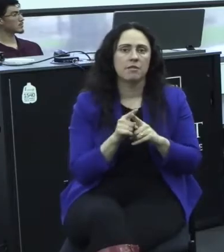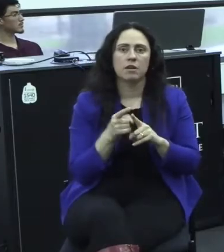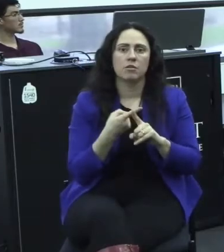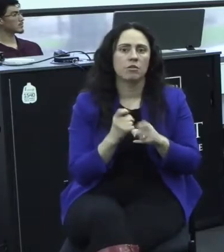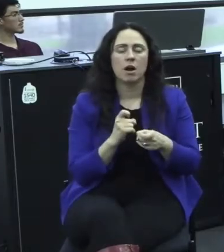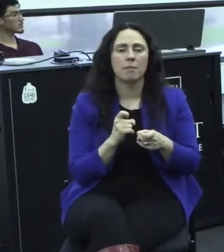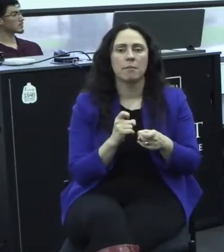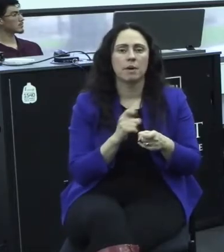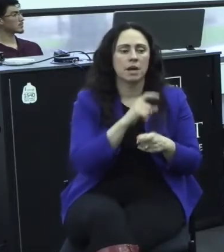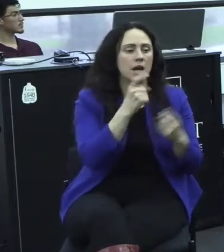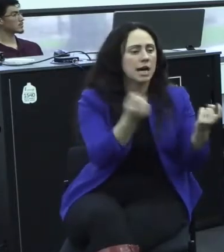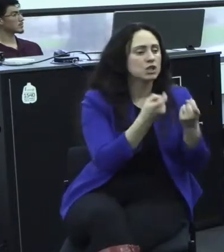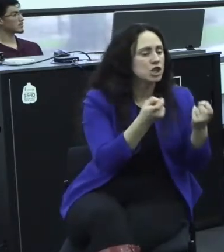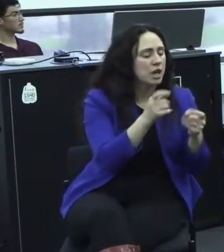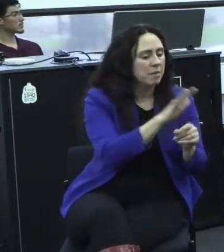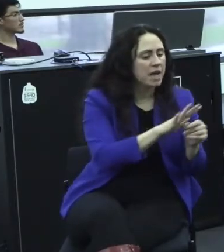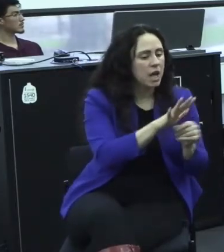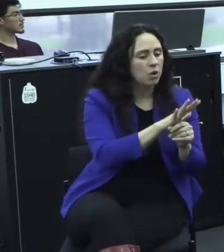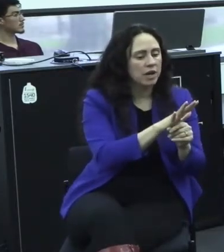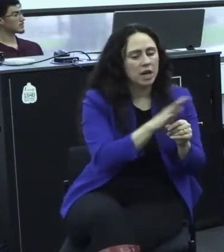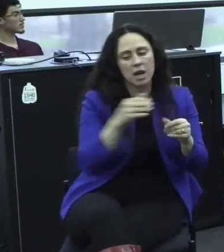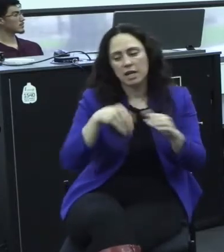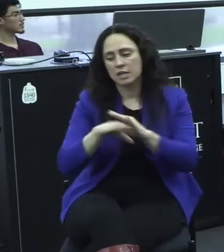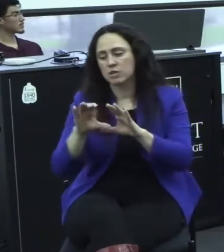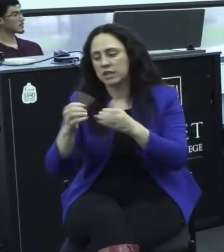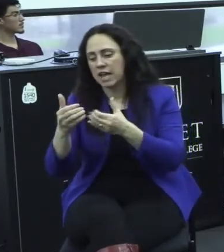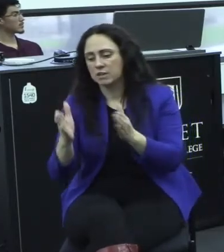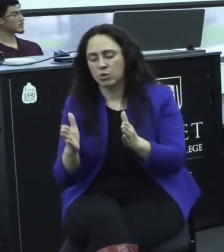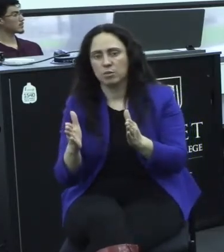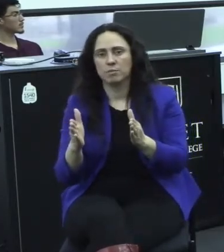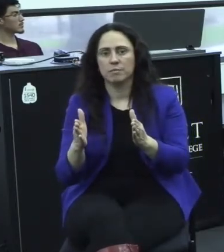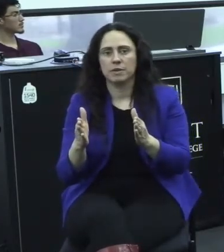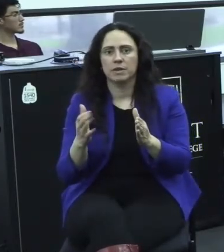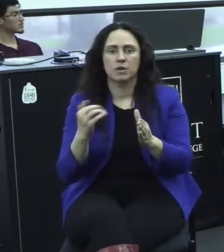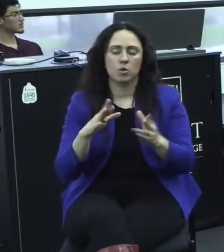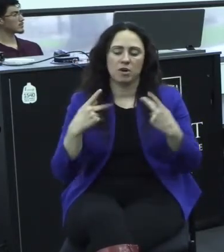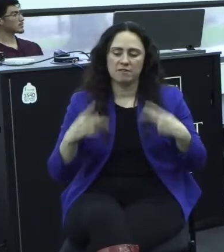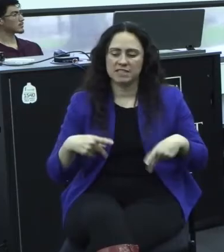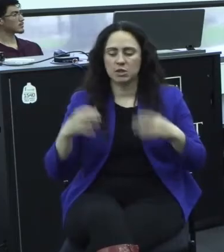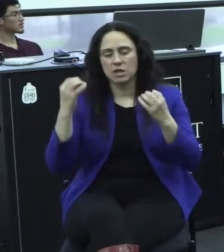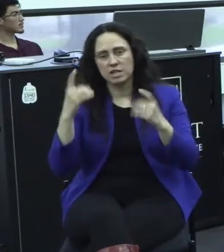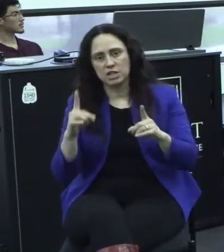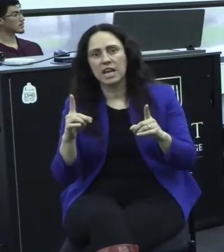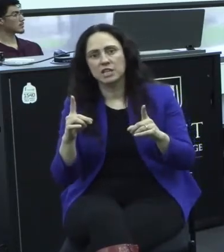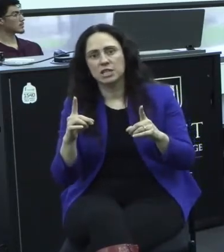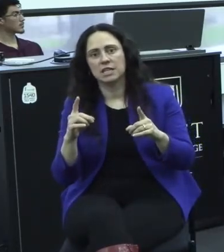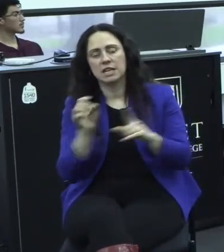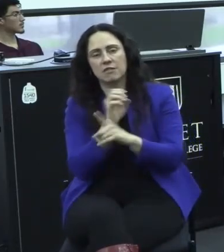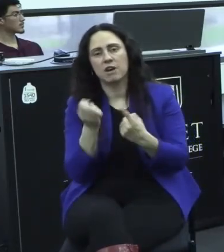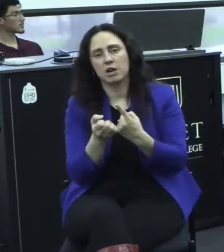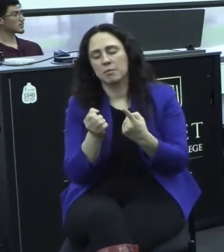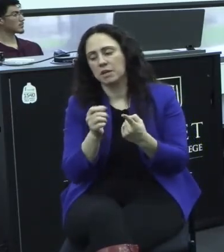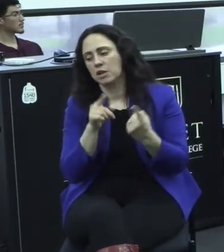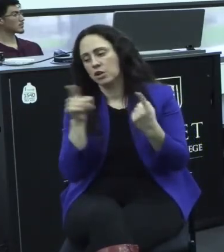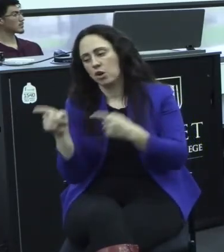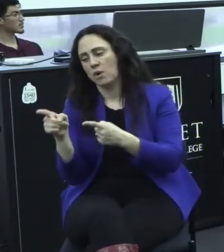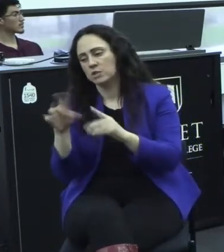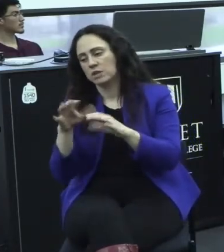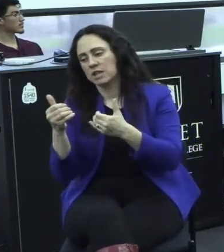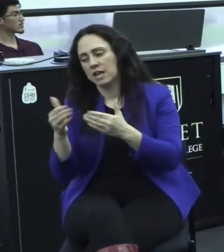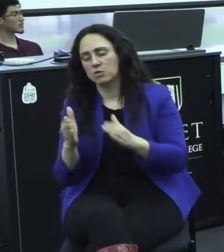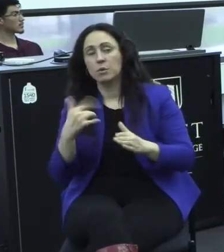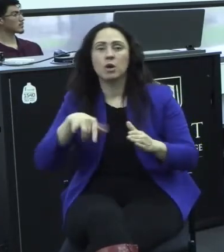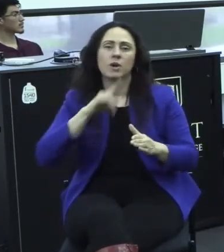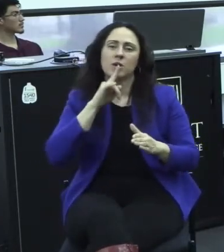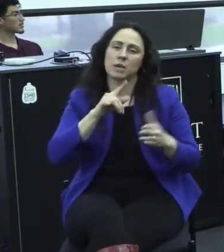you know, a gym area to a classroom, or a physical education environment to the classroom. So we